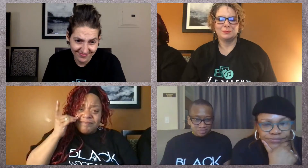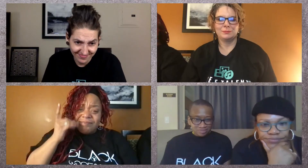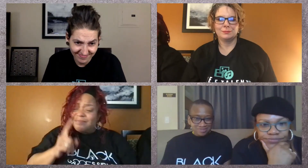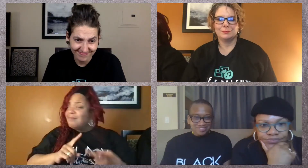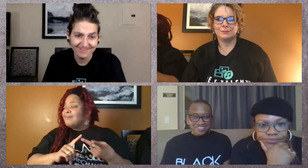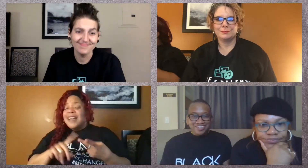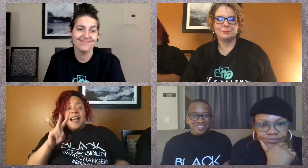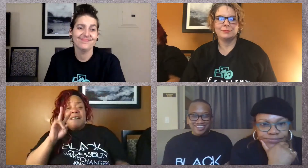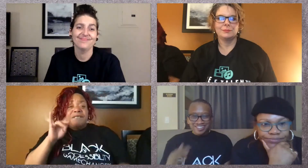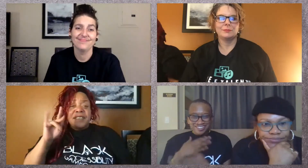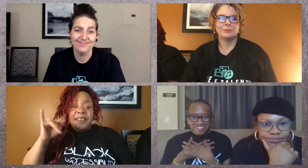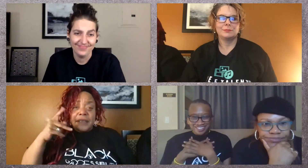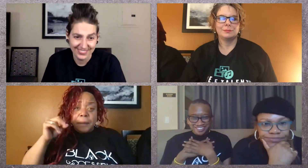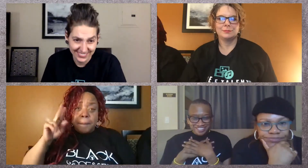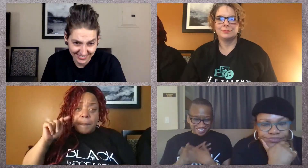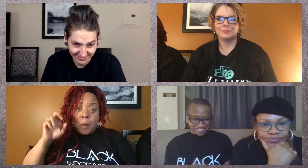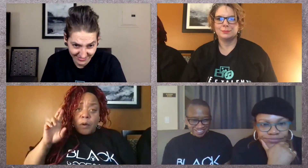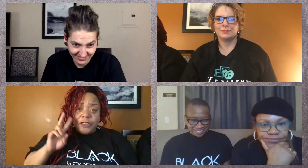Dorothy,